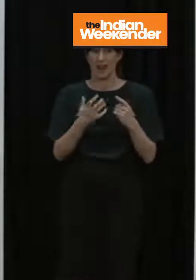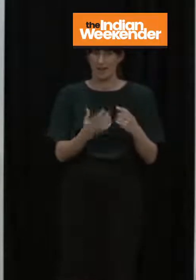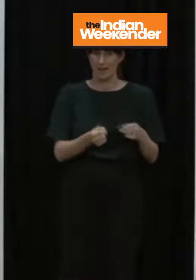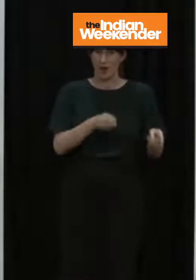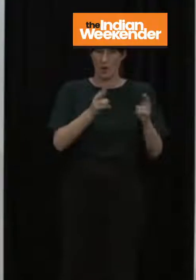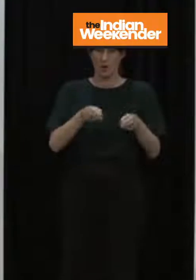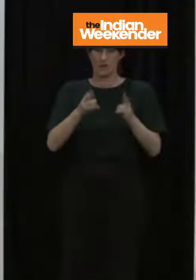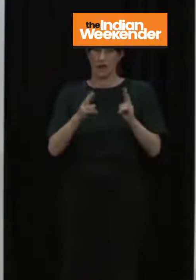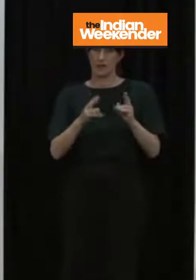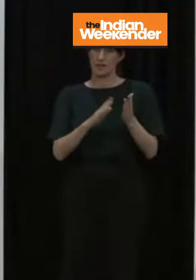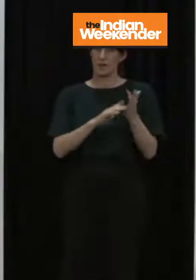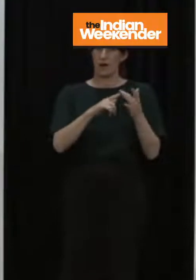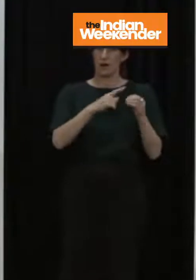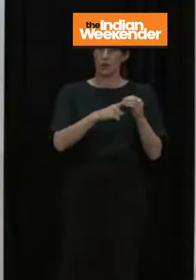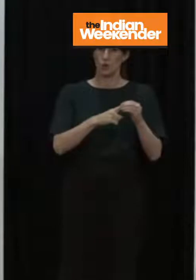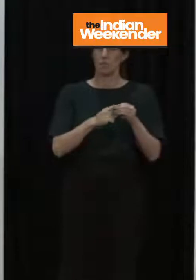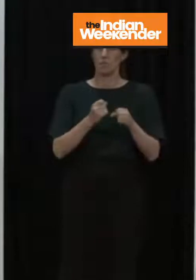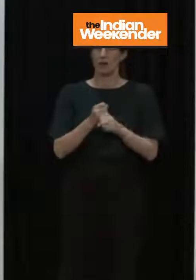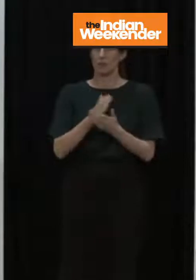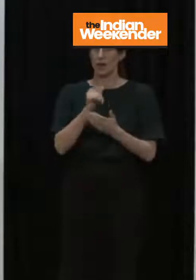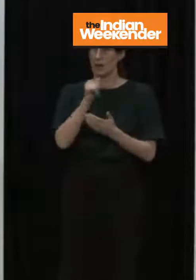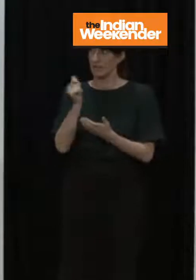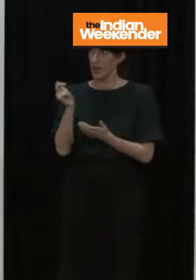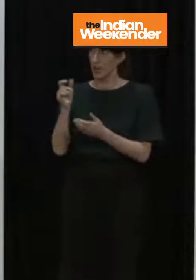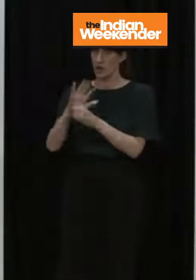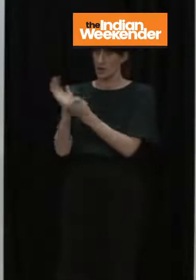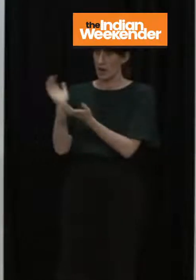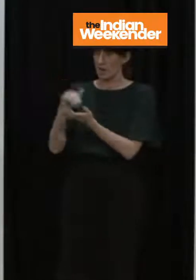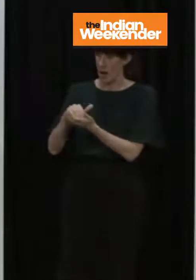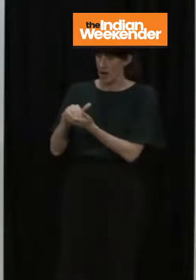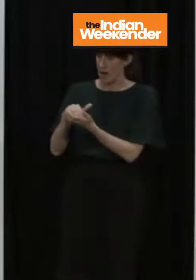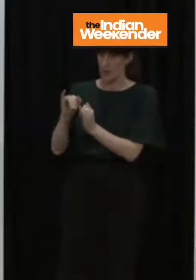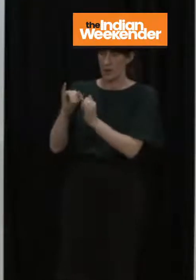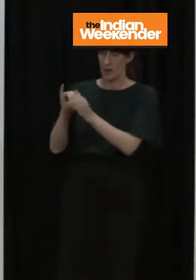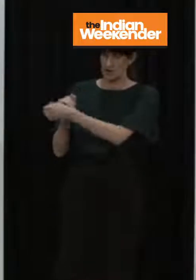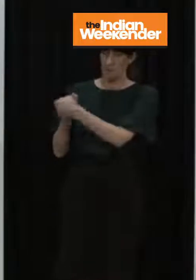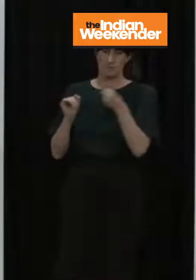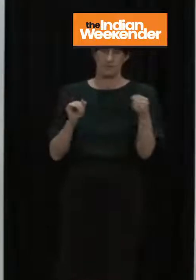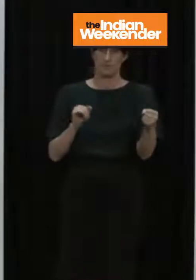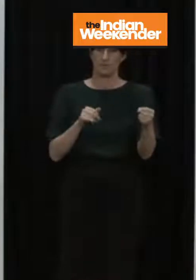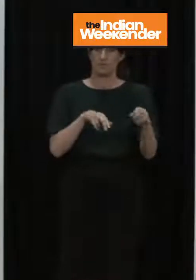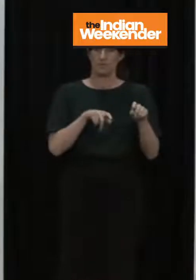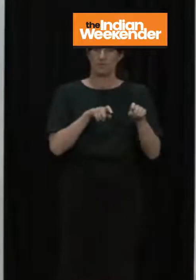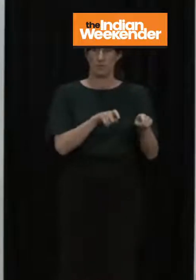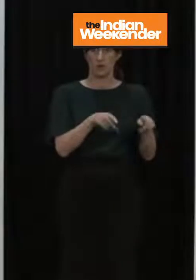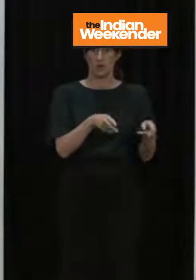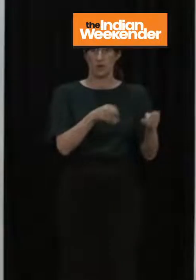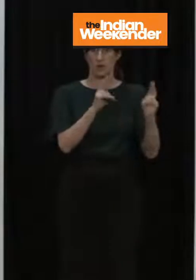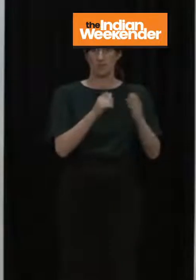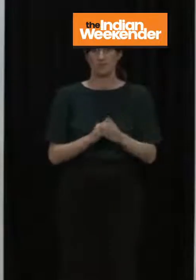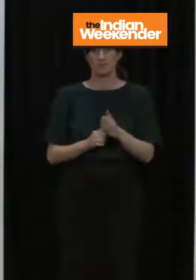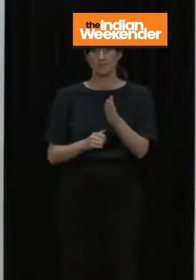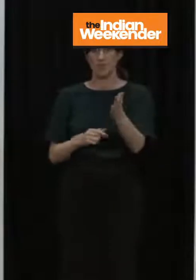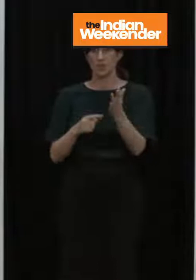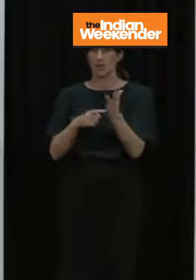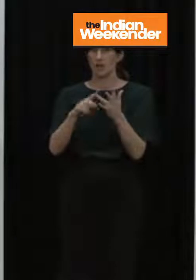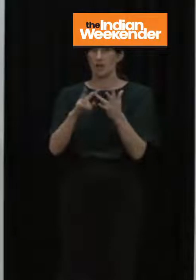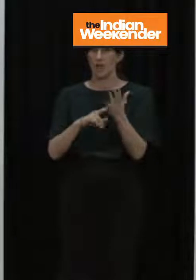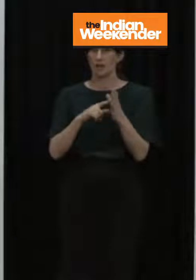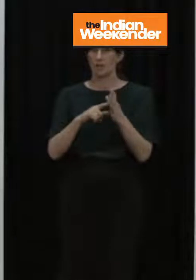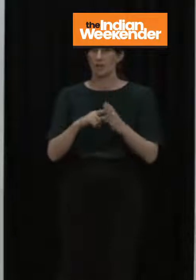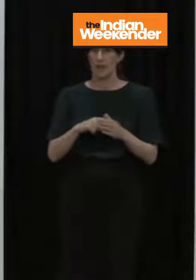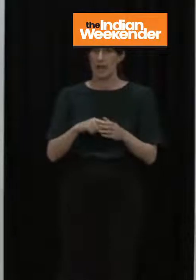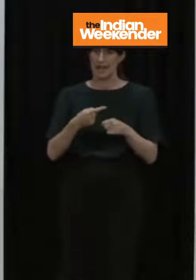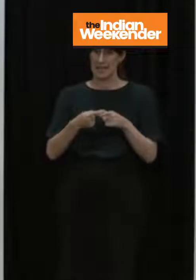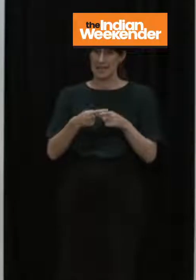so that we can quarantine people, and we'll do that if we need to do it. Quick follow on that, sorry. Britain's announced that they will put a travel ban on South Africa and